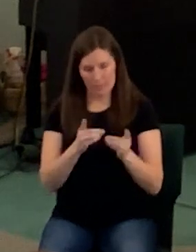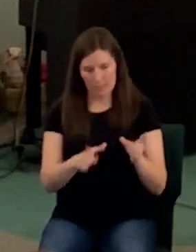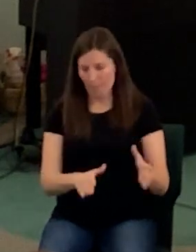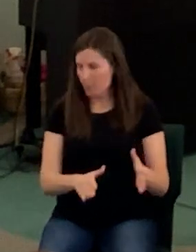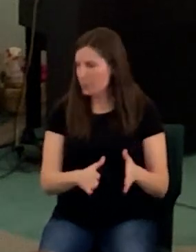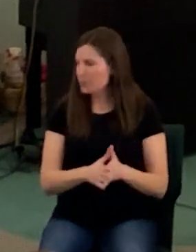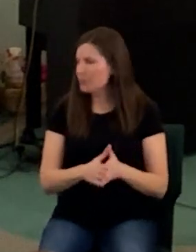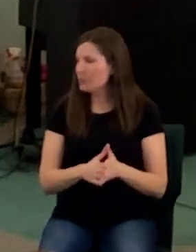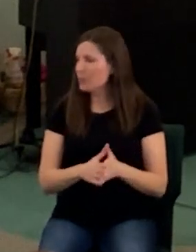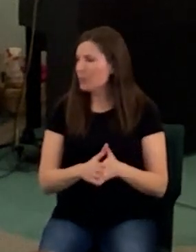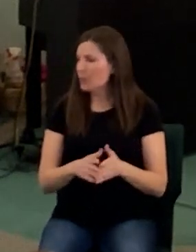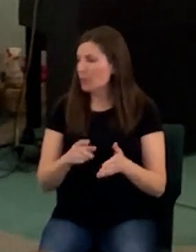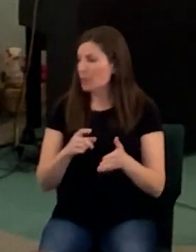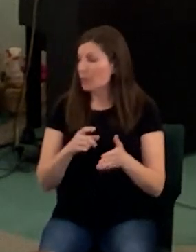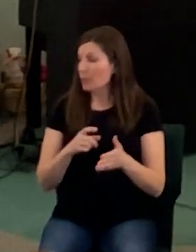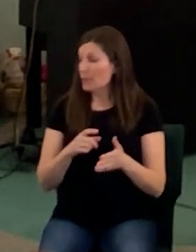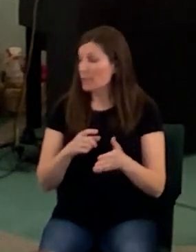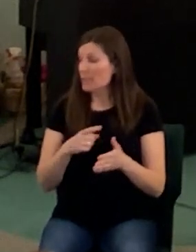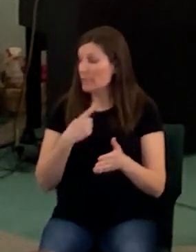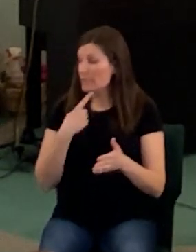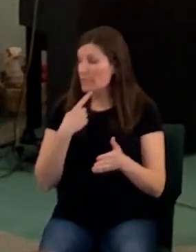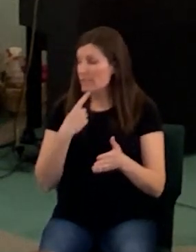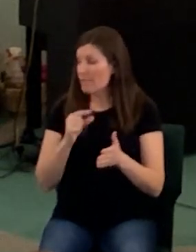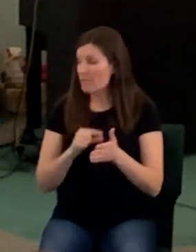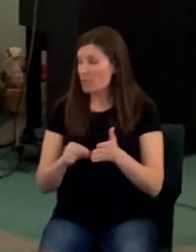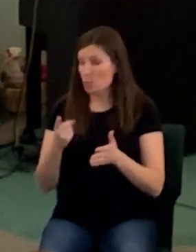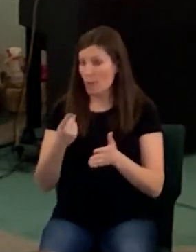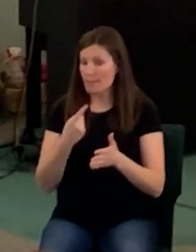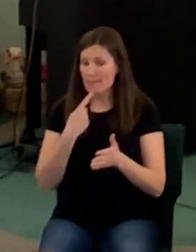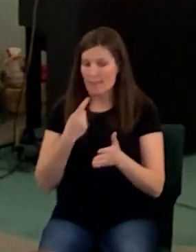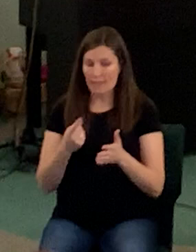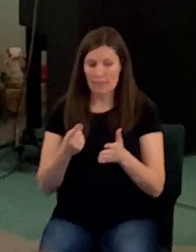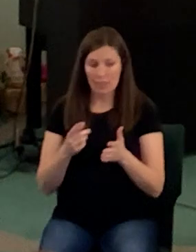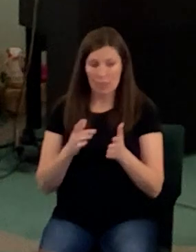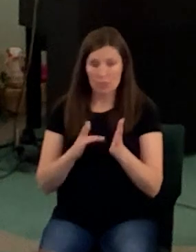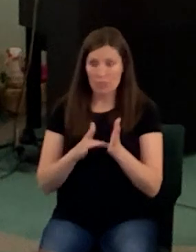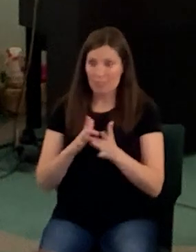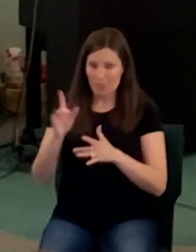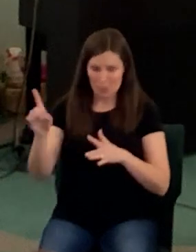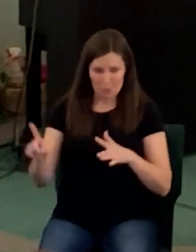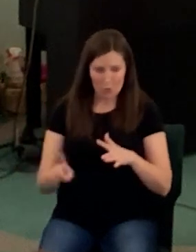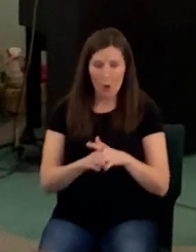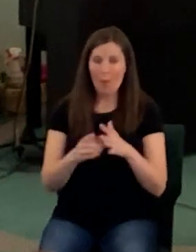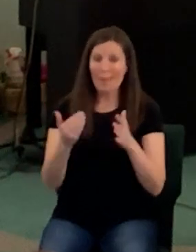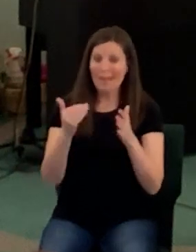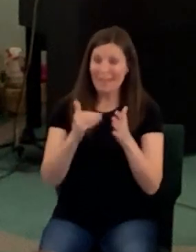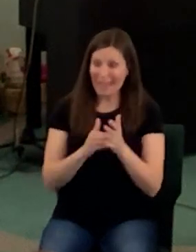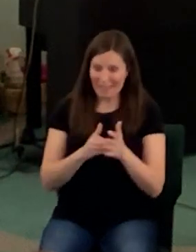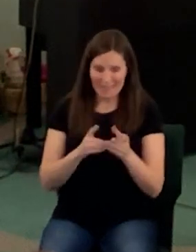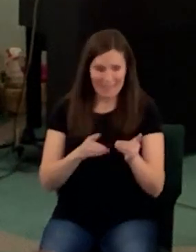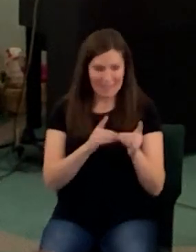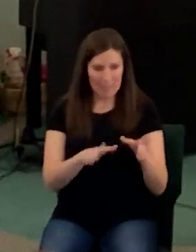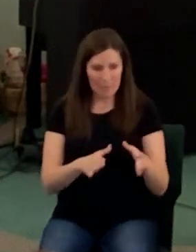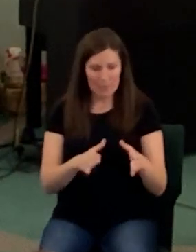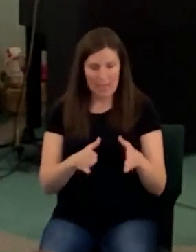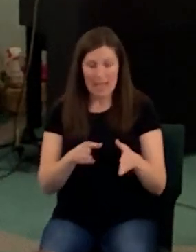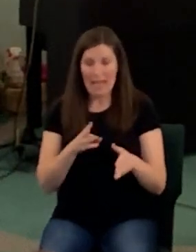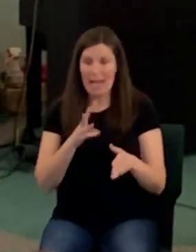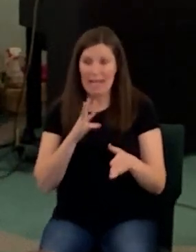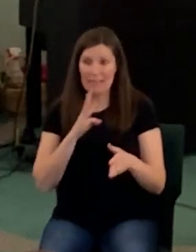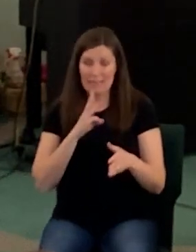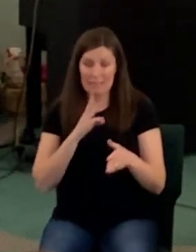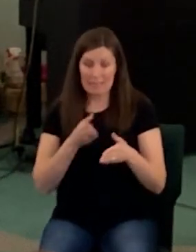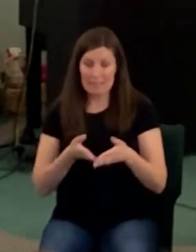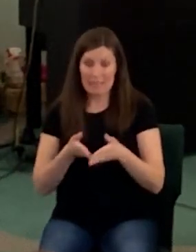John writes, "After these things, Jesus manifested himself again to the disciples at the Sea of Tiberias. And